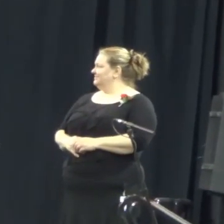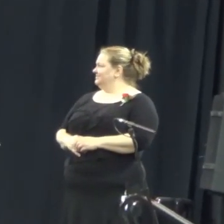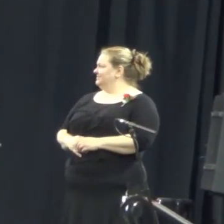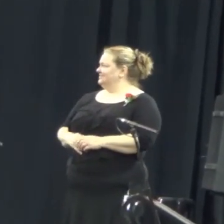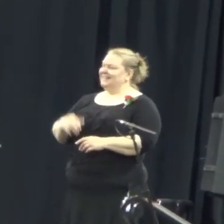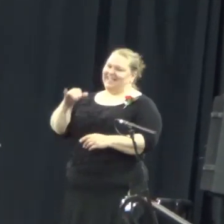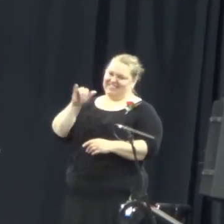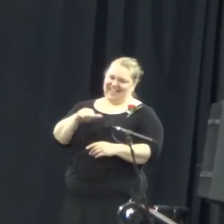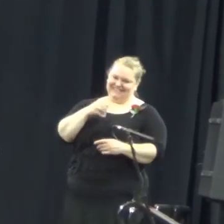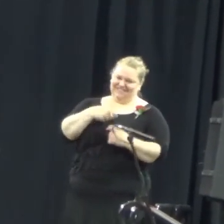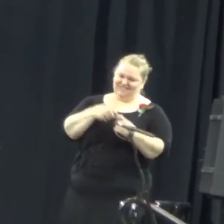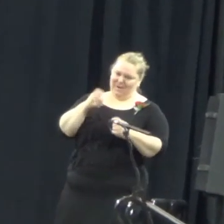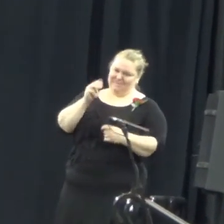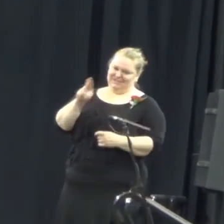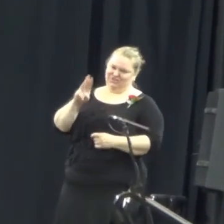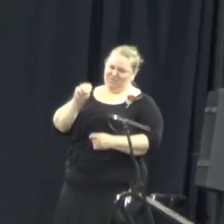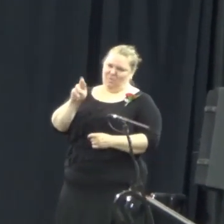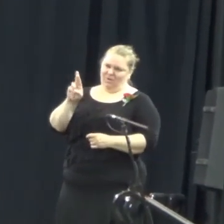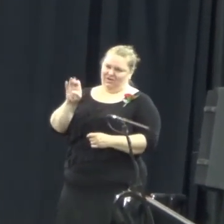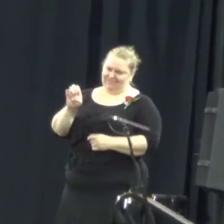from Mr. Moore, by the way.